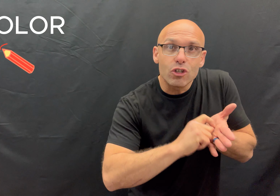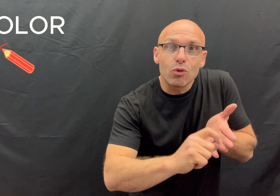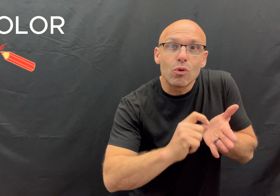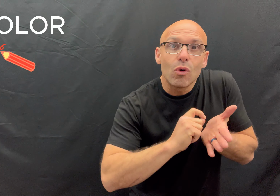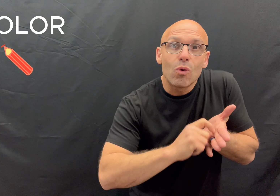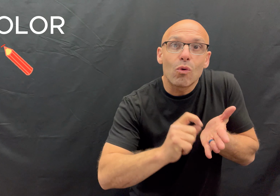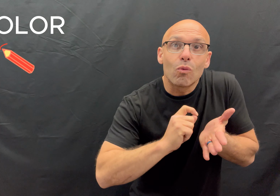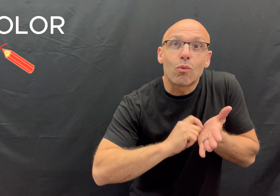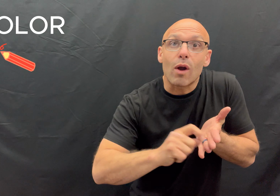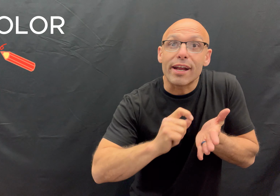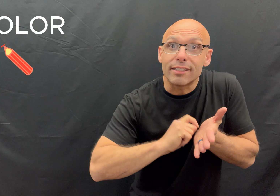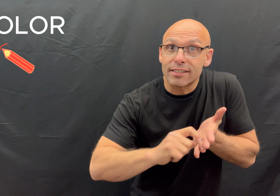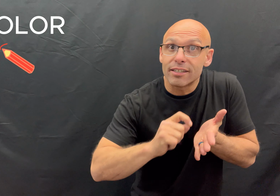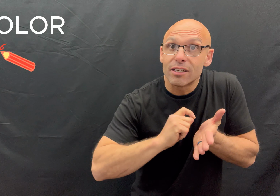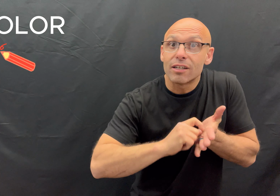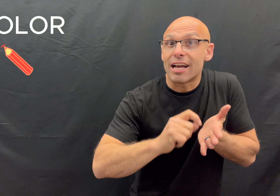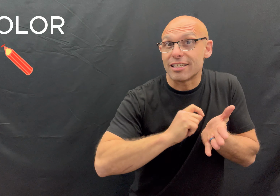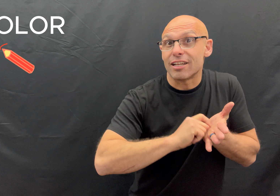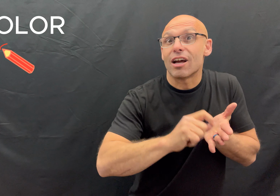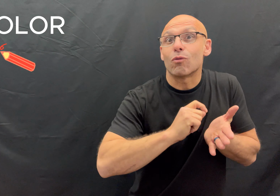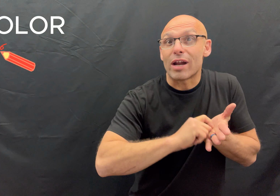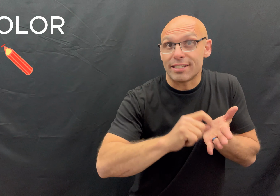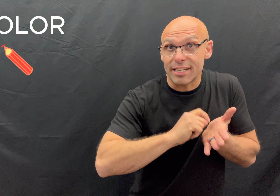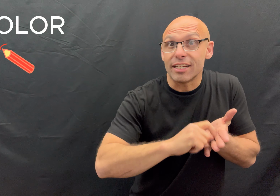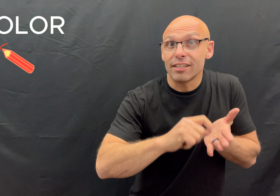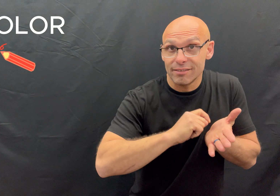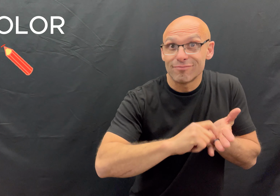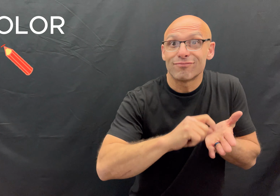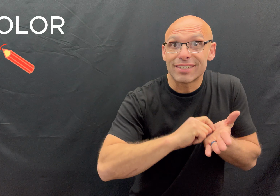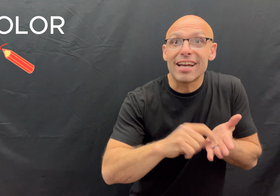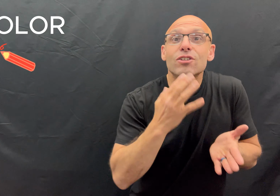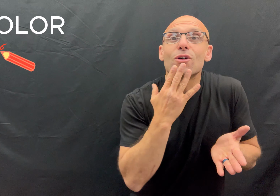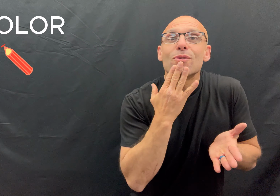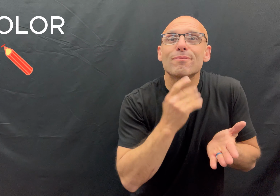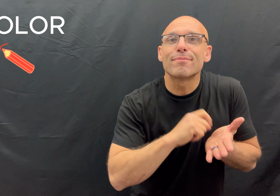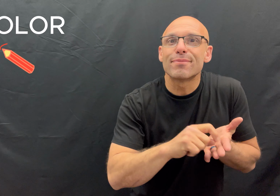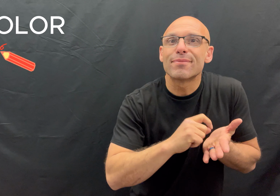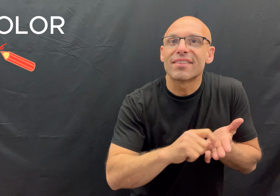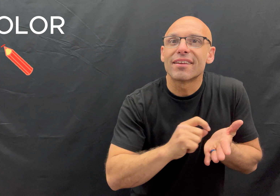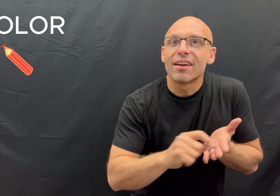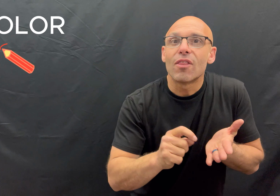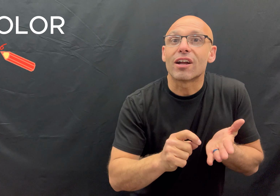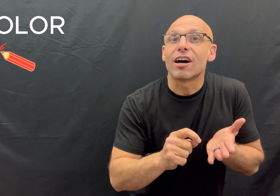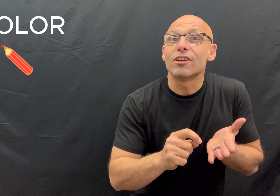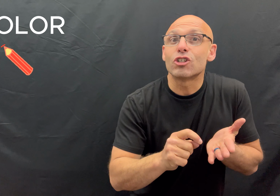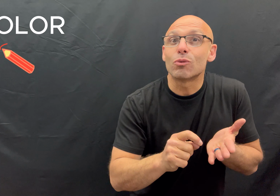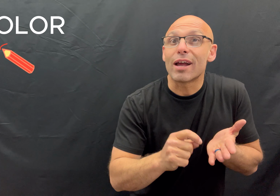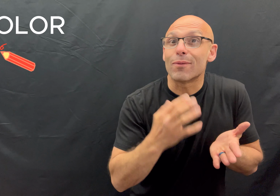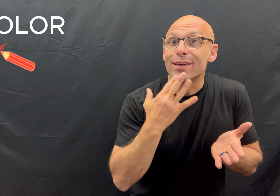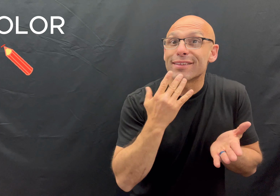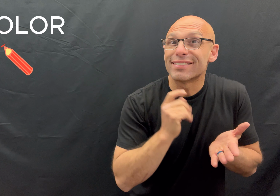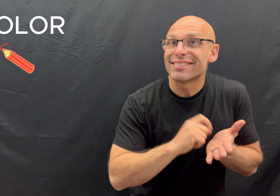do write, as in writing, okay? So the colors you write with.